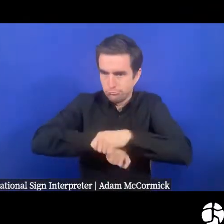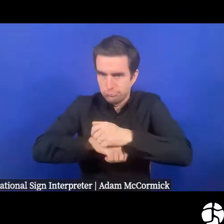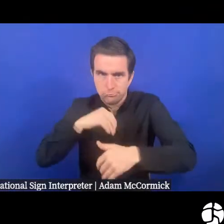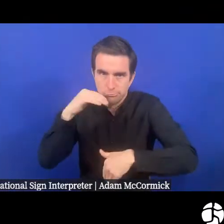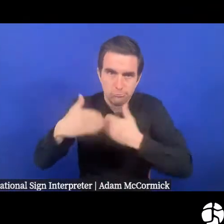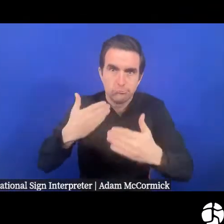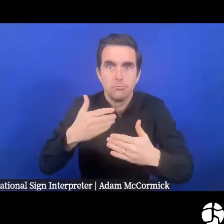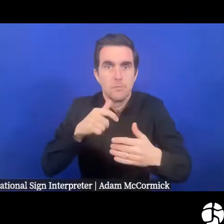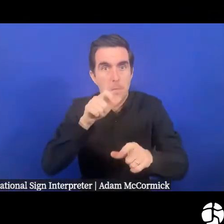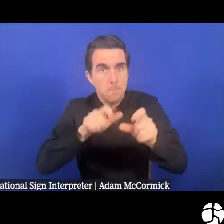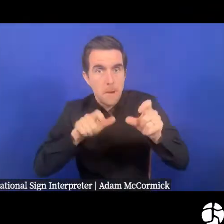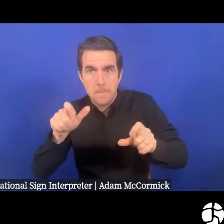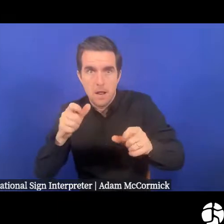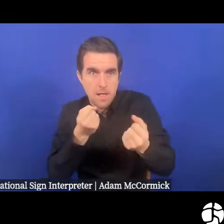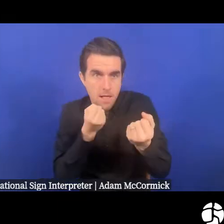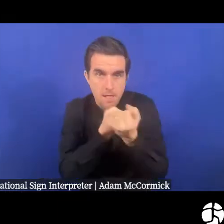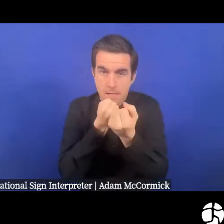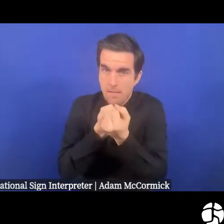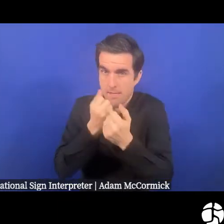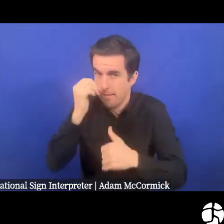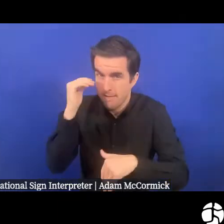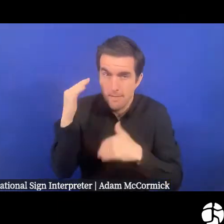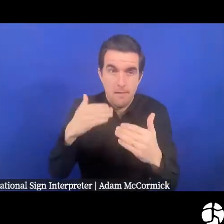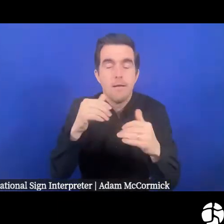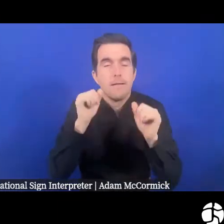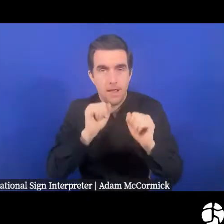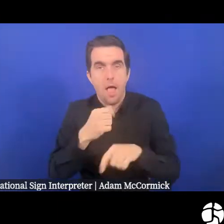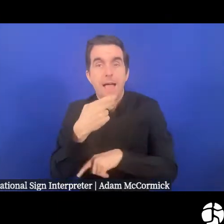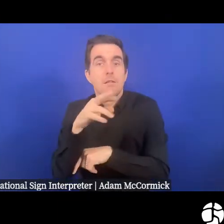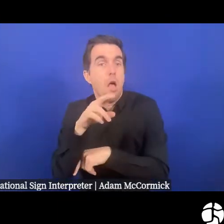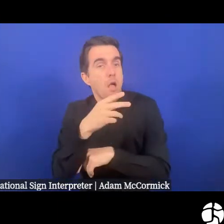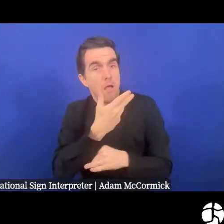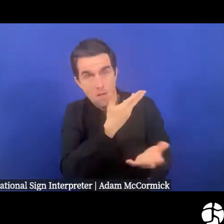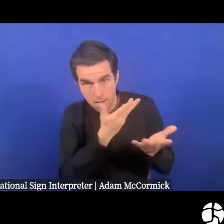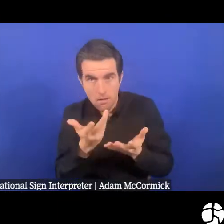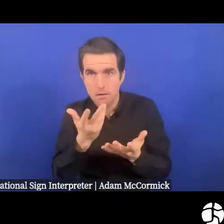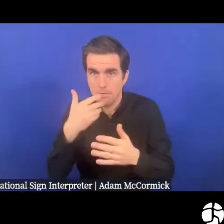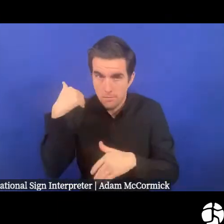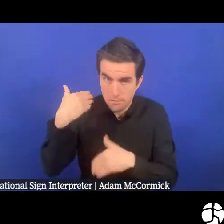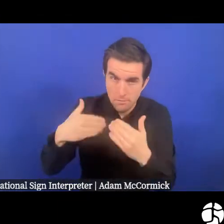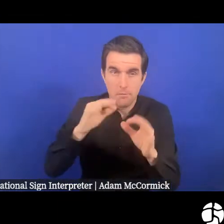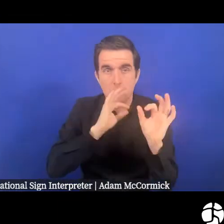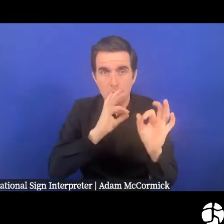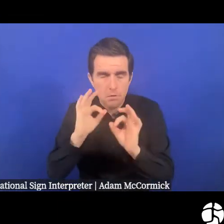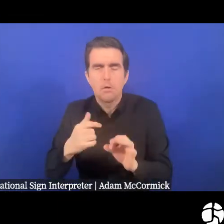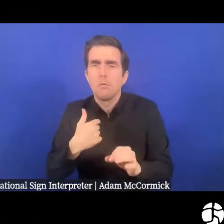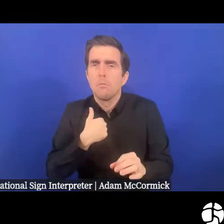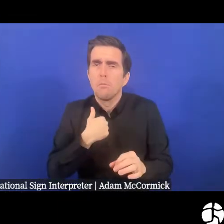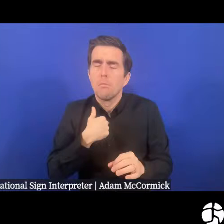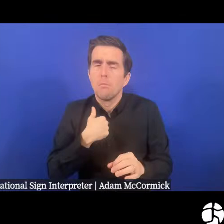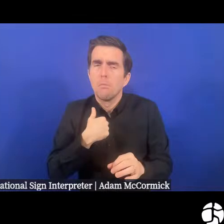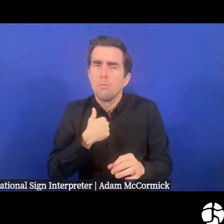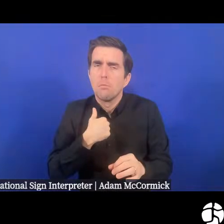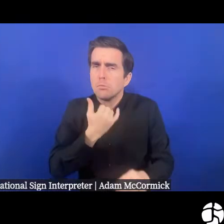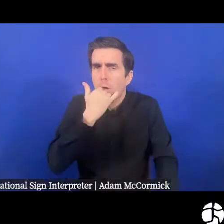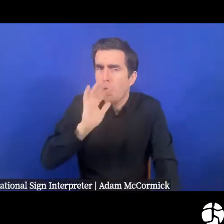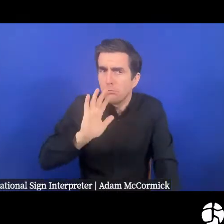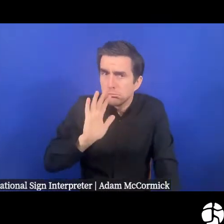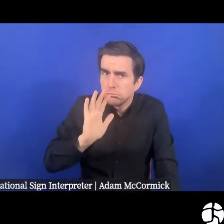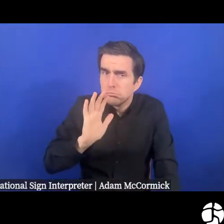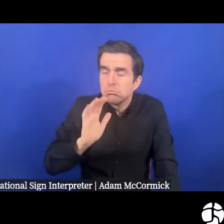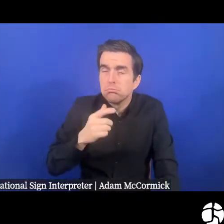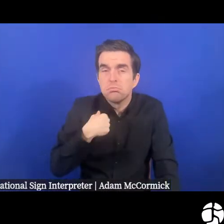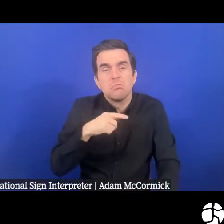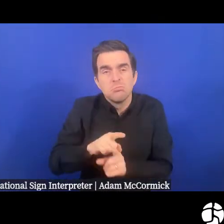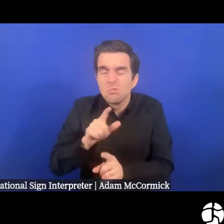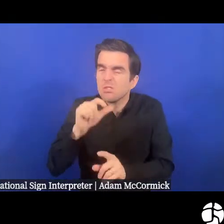want to bore the group. I already went through. If anybody wants to, I can send it to them on the steps that we actually took to get